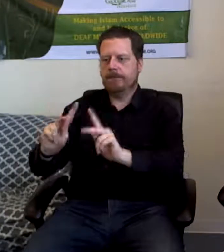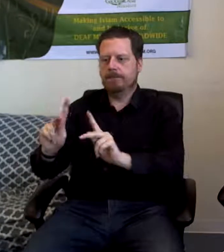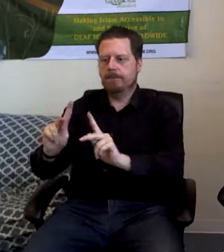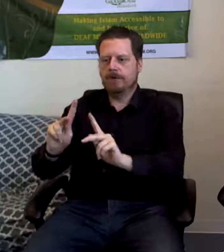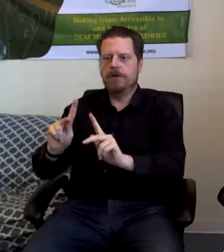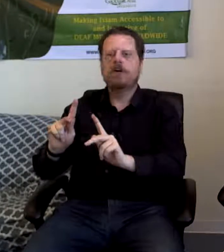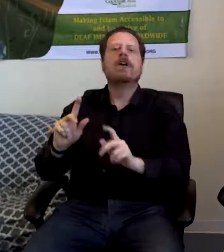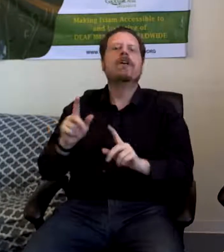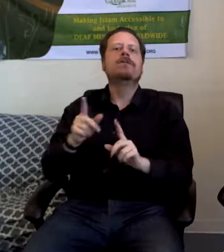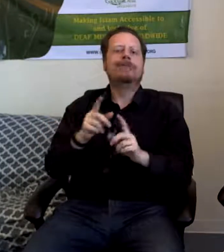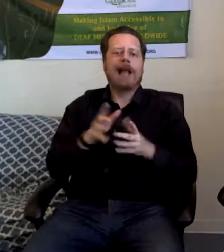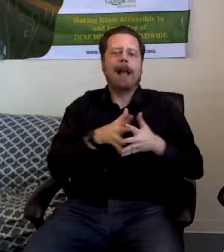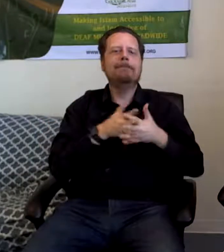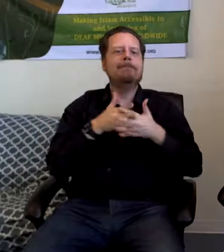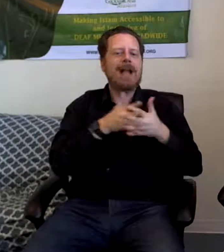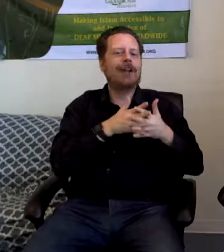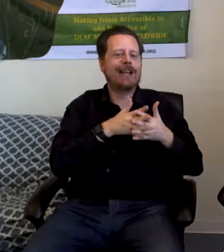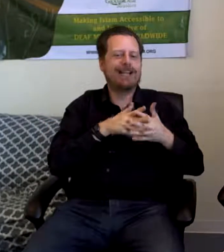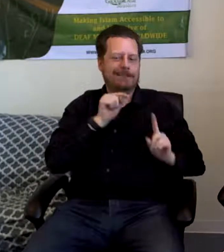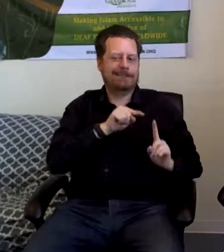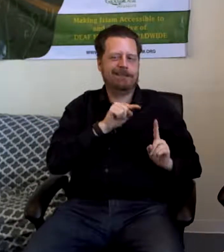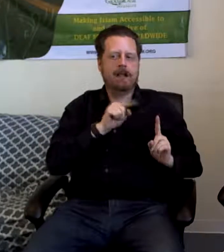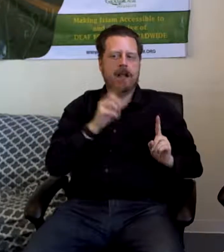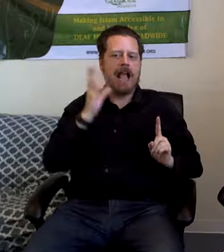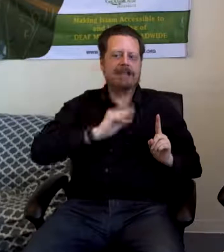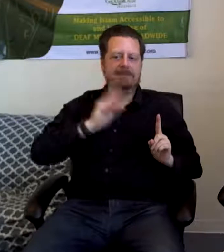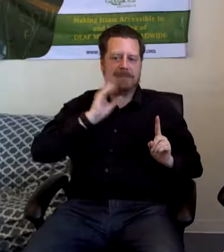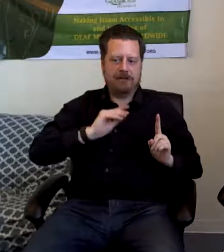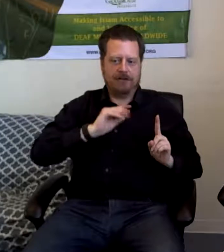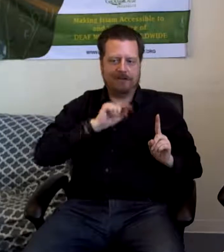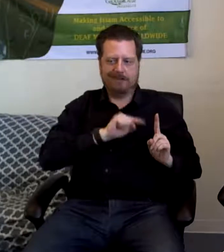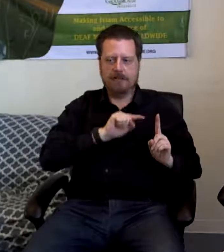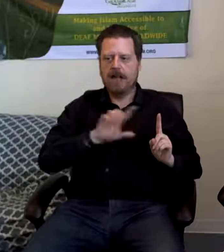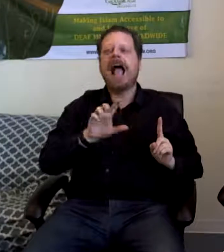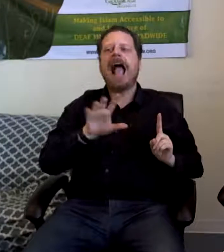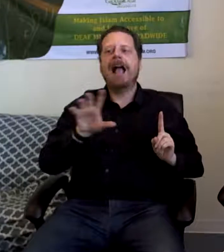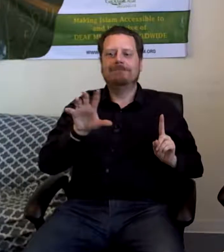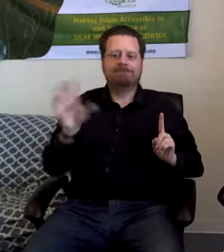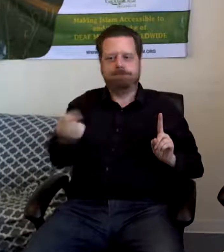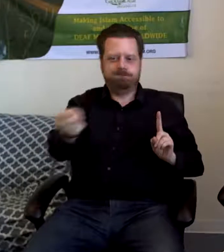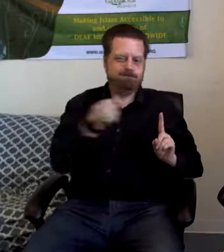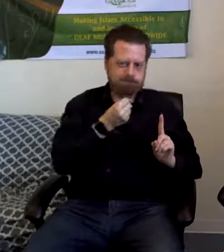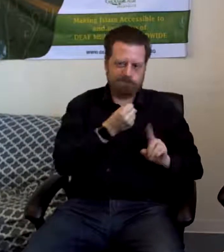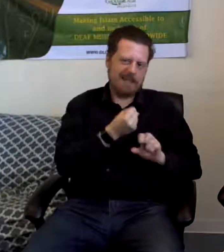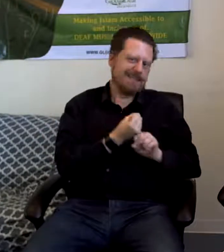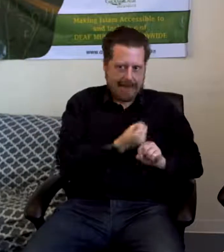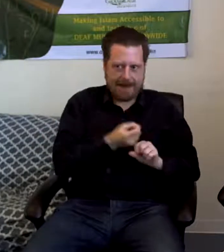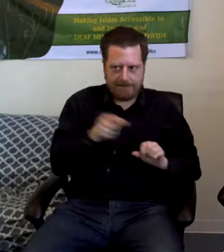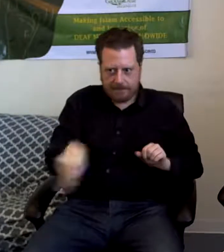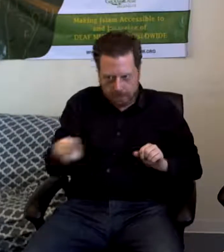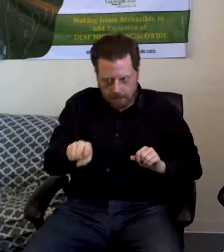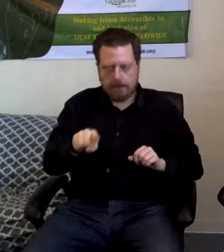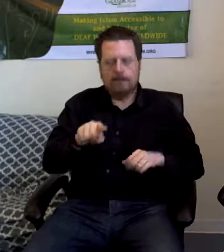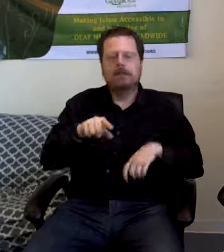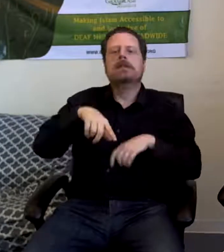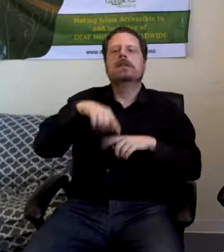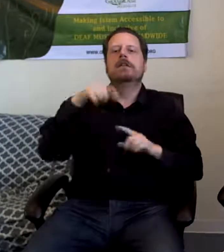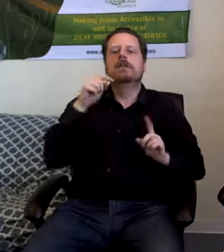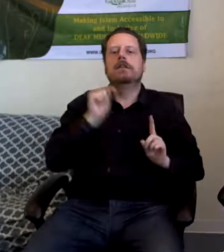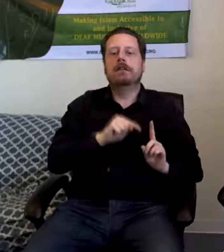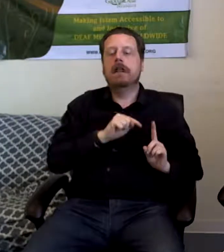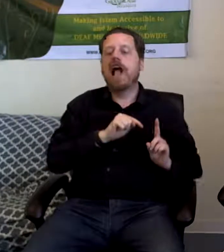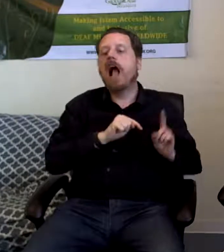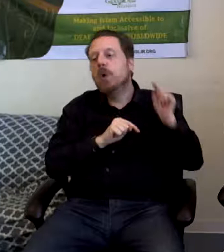American experience in the past 2 centuries. It was that they would go